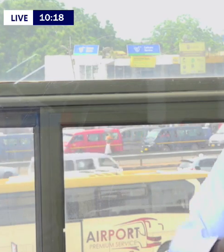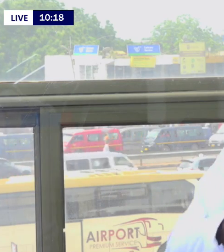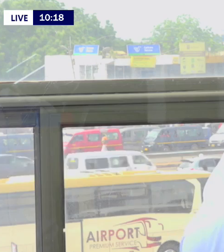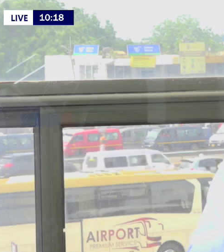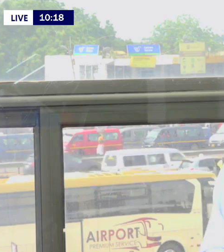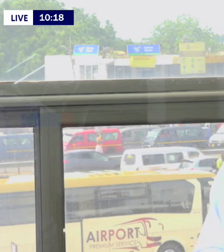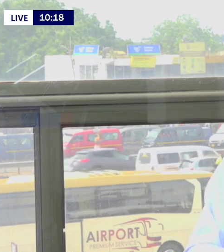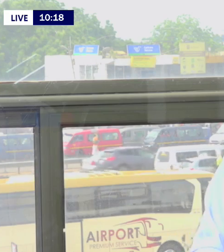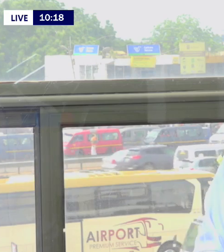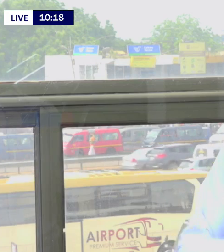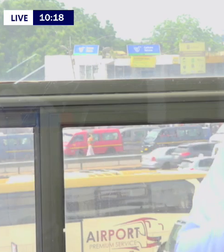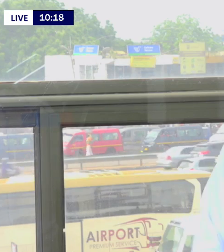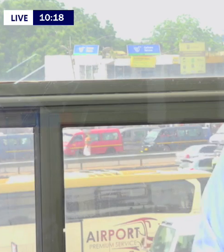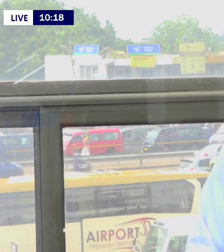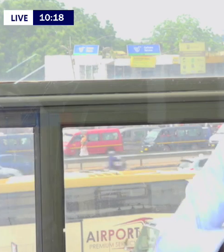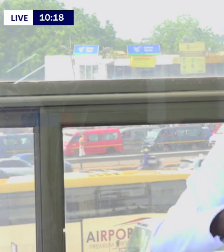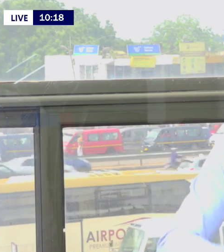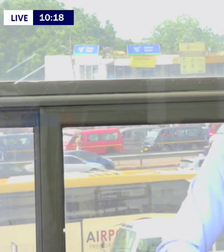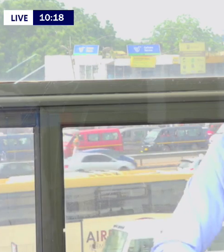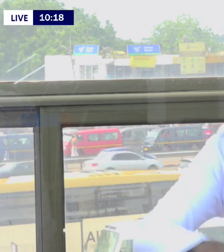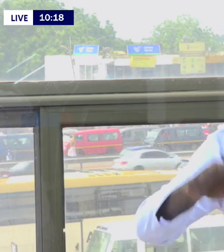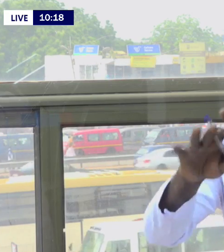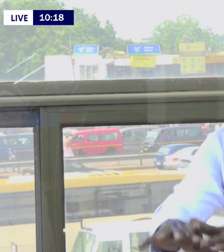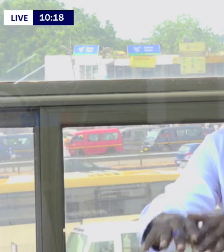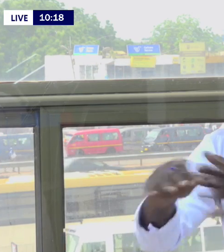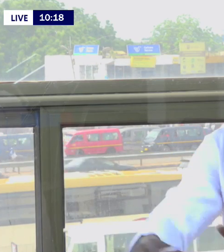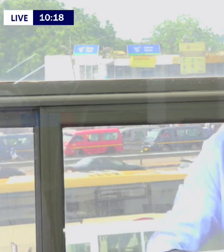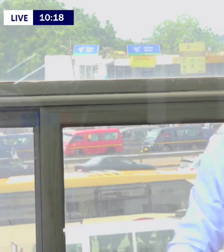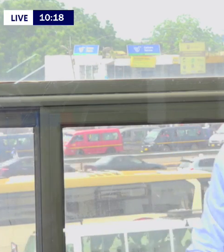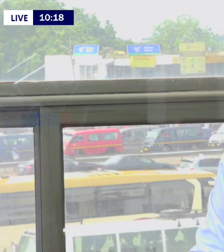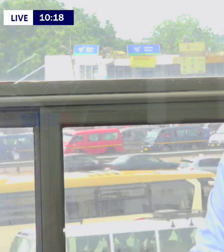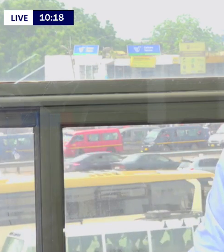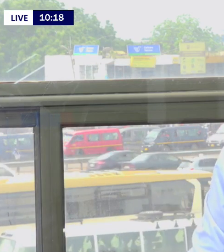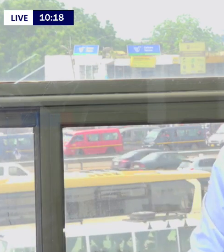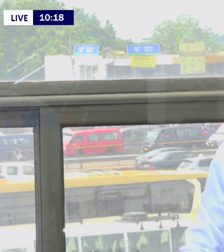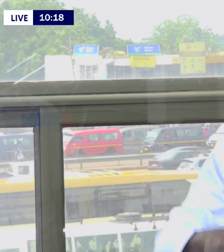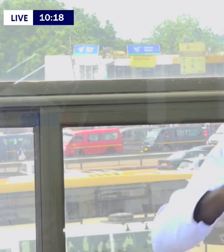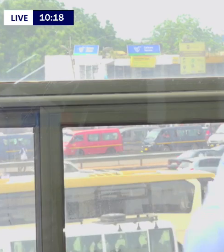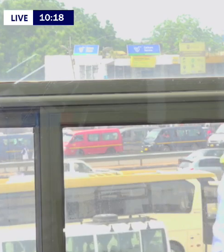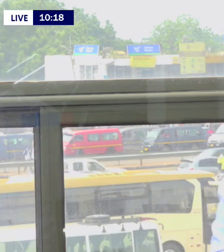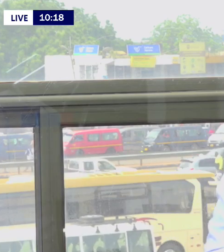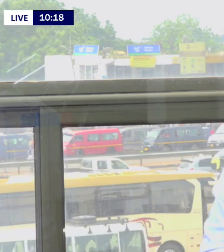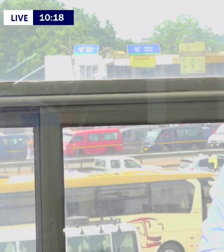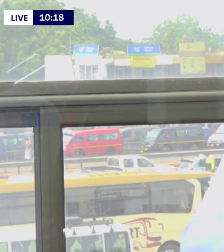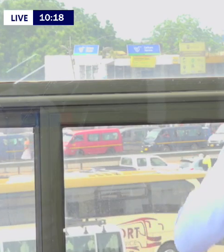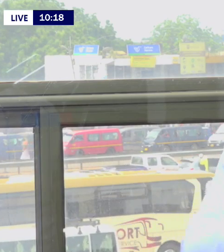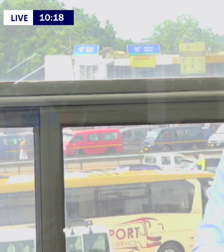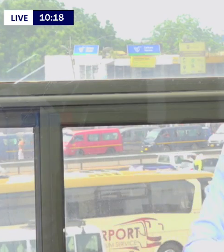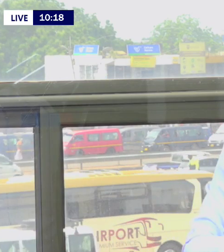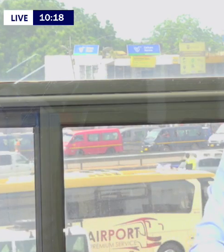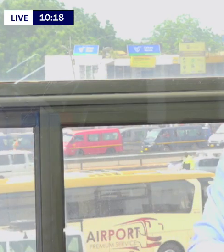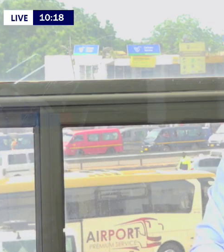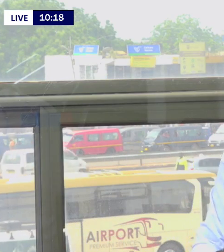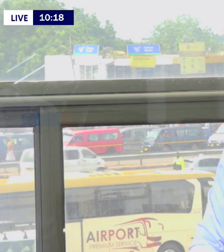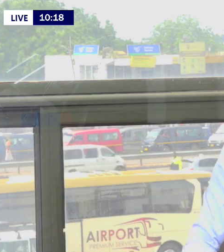niska. Isi for kan ya government say sika muhiano and no ni mumfanko. Dio ye efidien si efidien